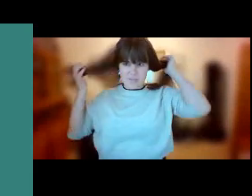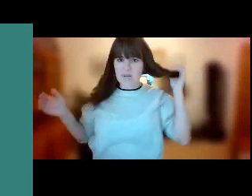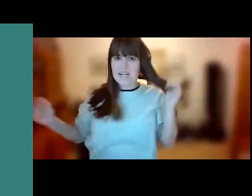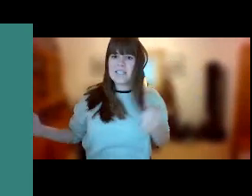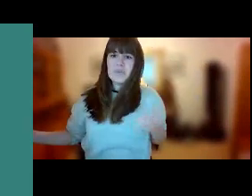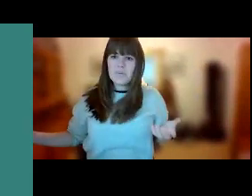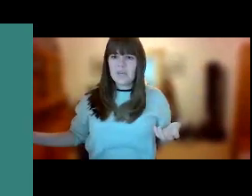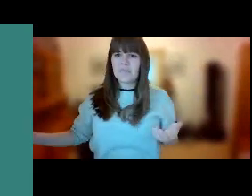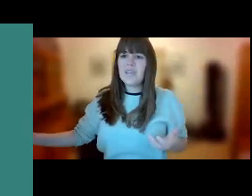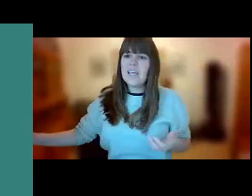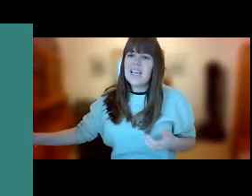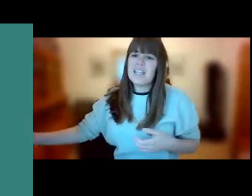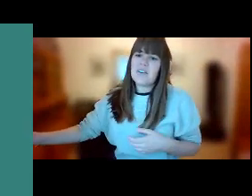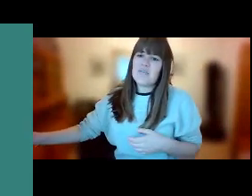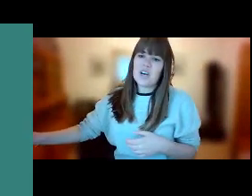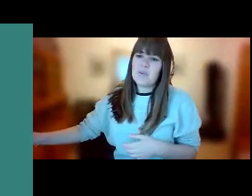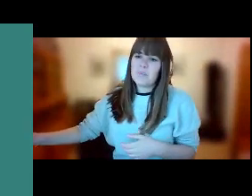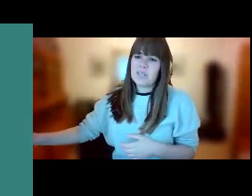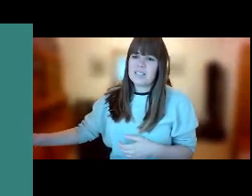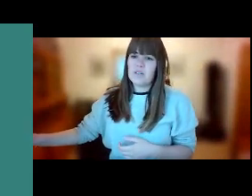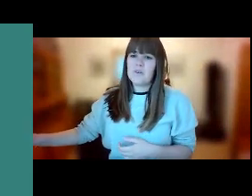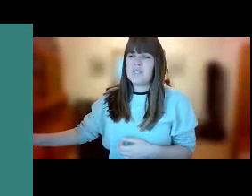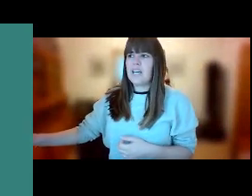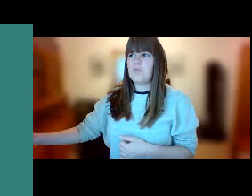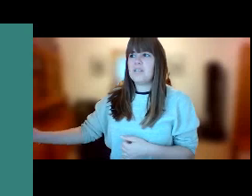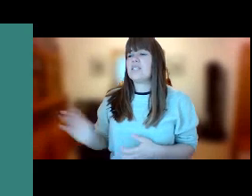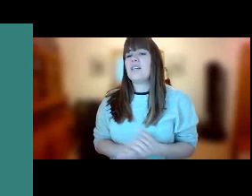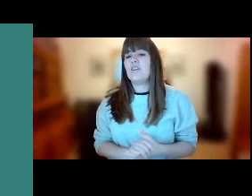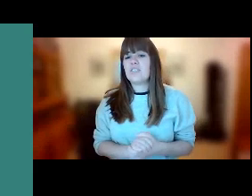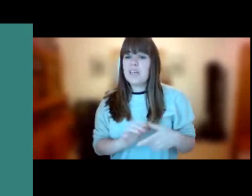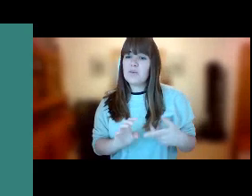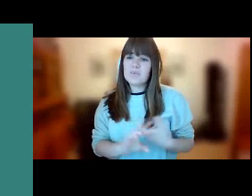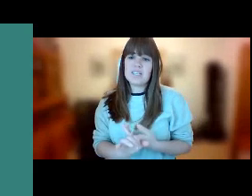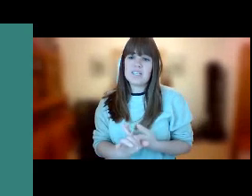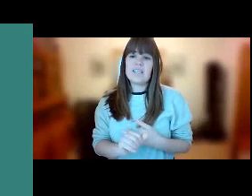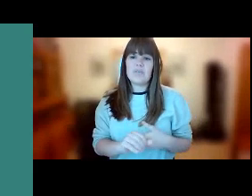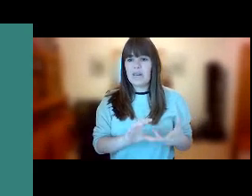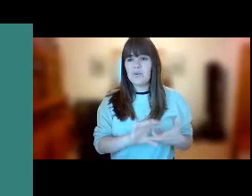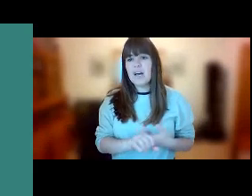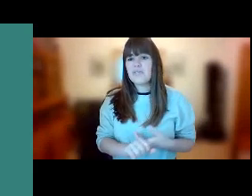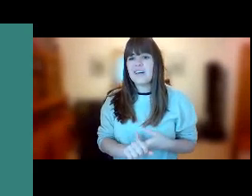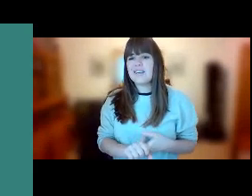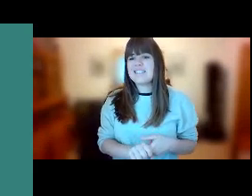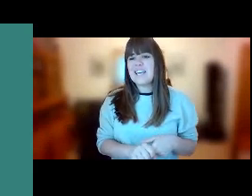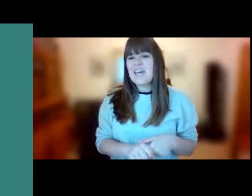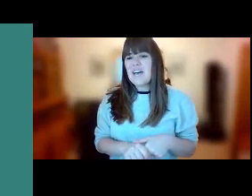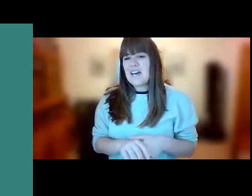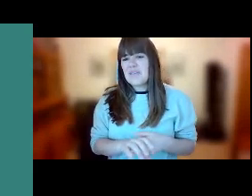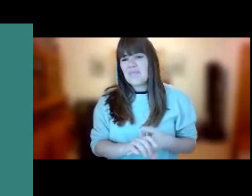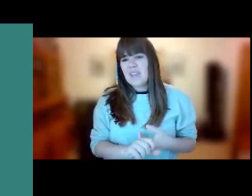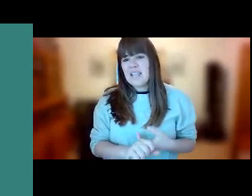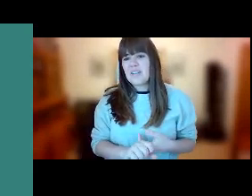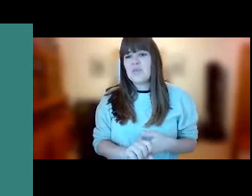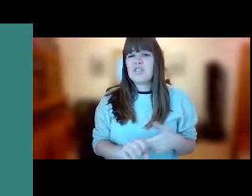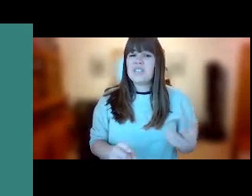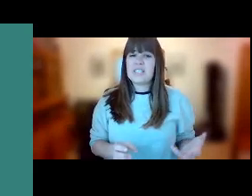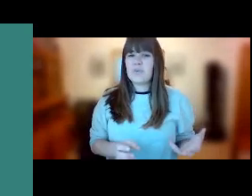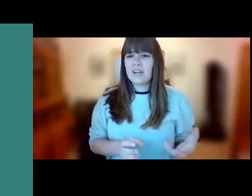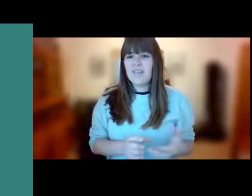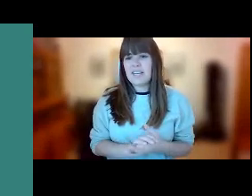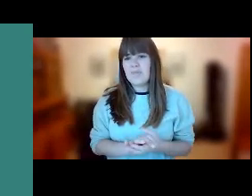opportunities to be able to access swimming in their environment, because often there was lots of males present, there were male lifeguards, and